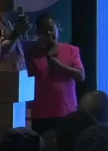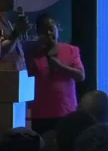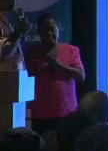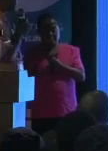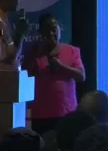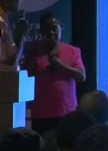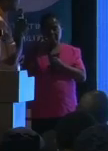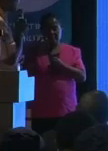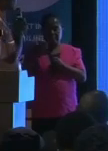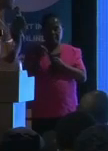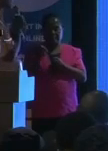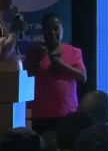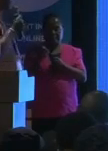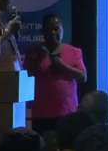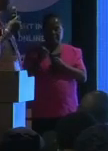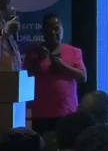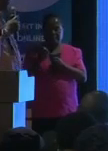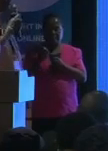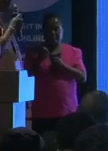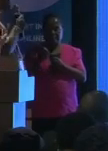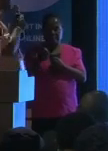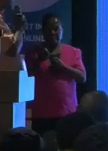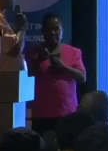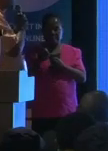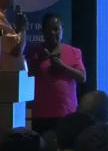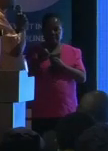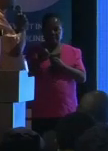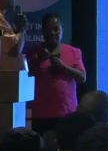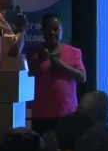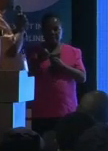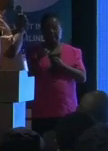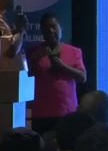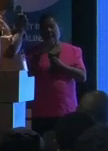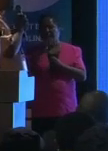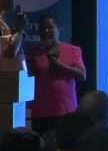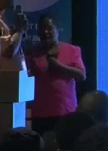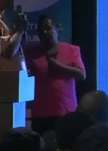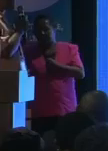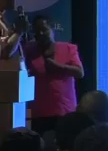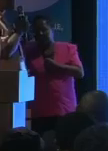the page where you have to declare your dependents.